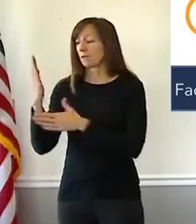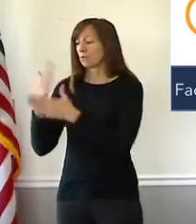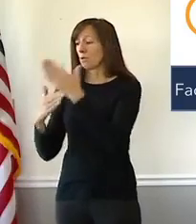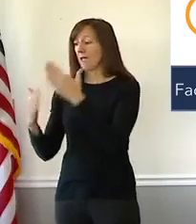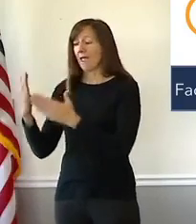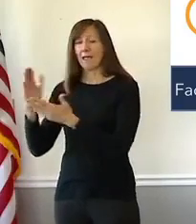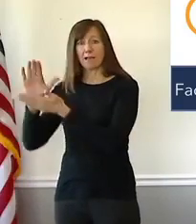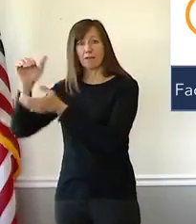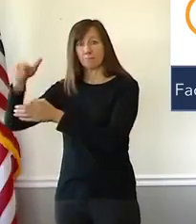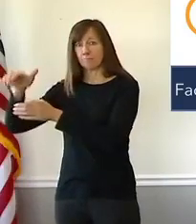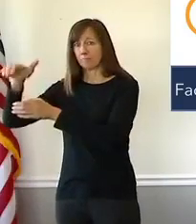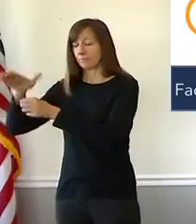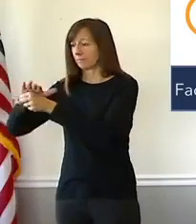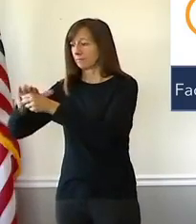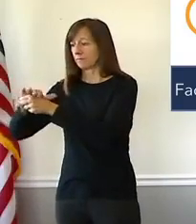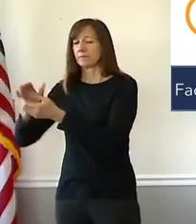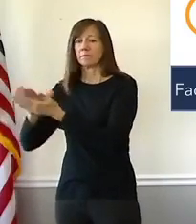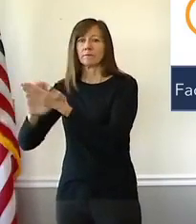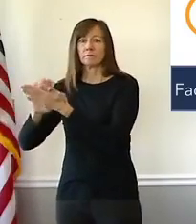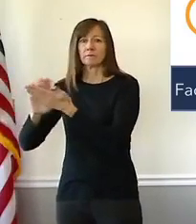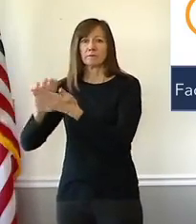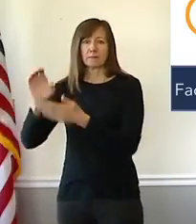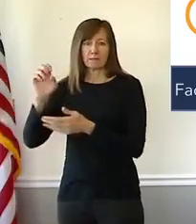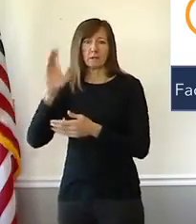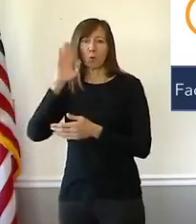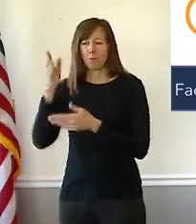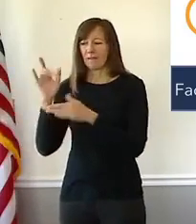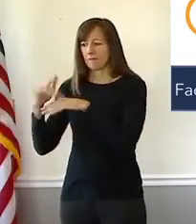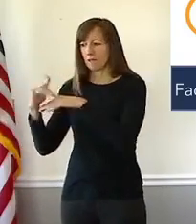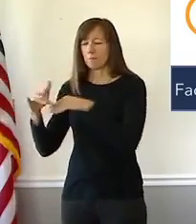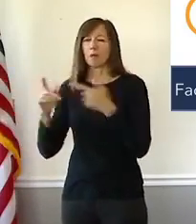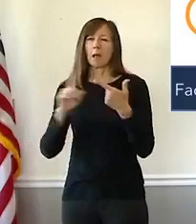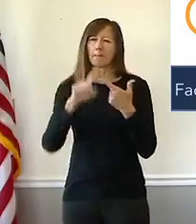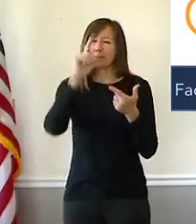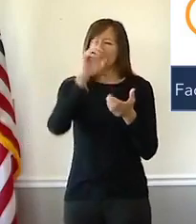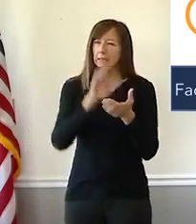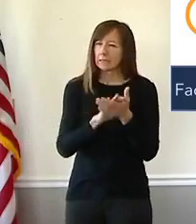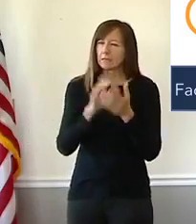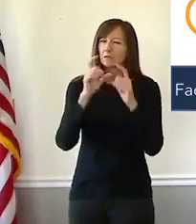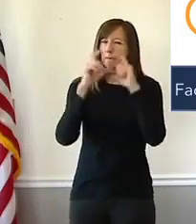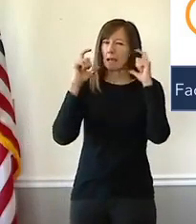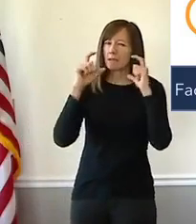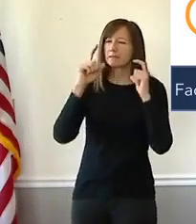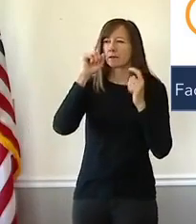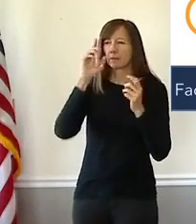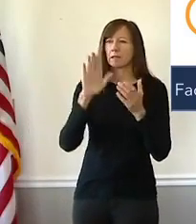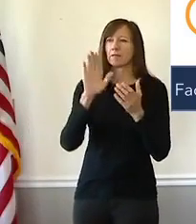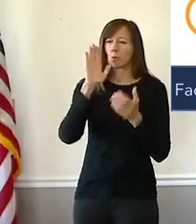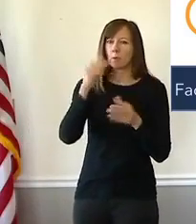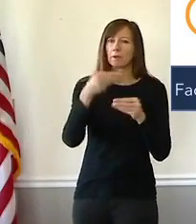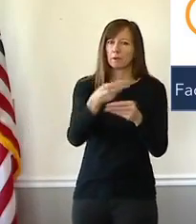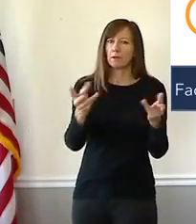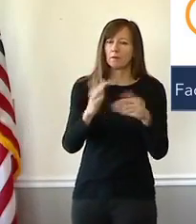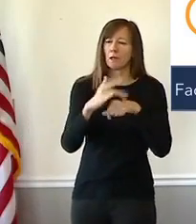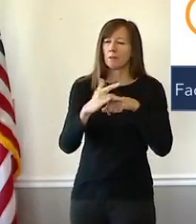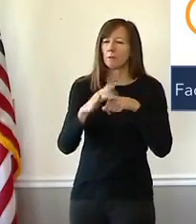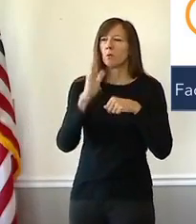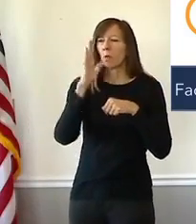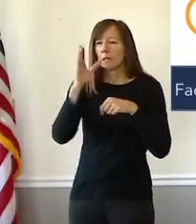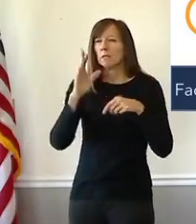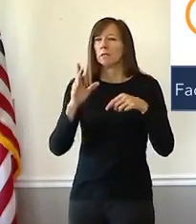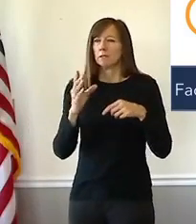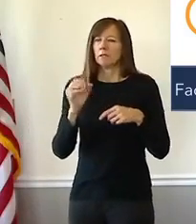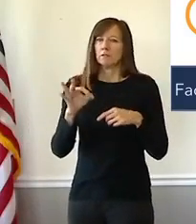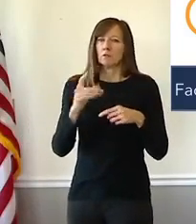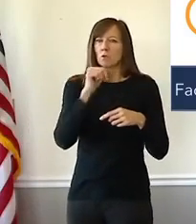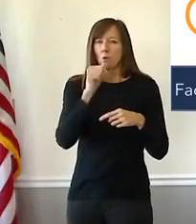masks. Again, I will confirm, but I do believe there'll be medical masks available. But we are asking you to please wear one. We're asking, the state and the Board of